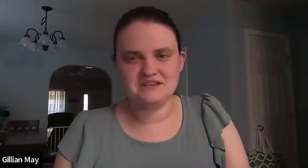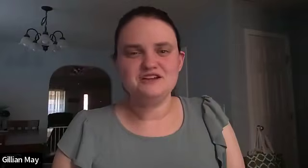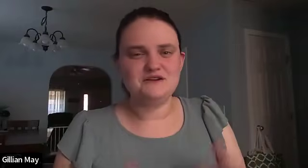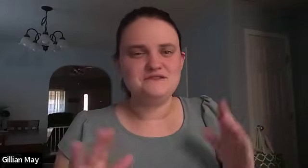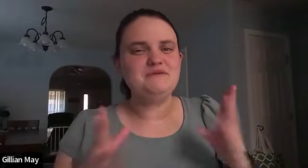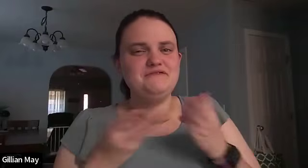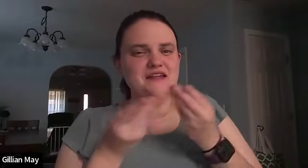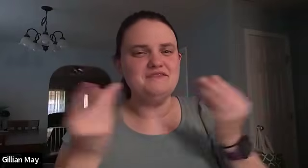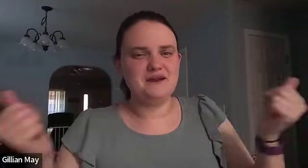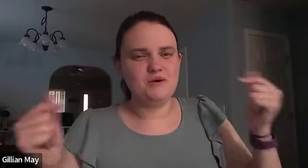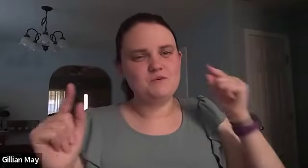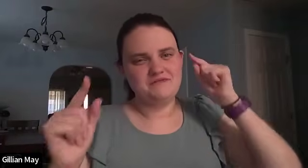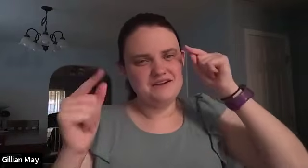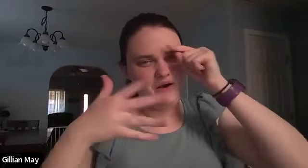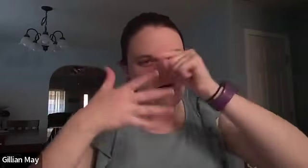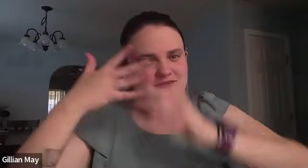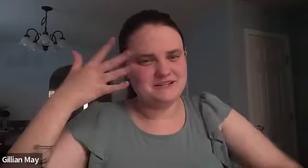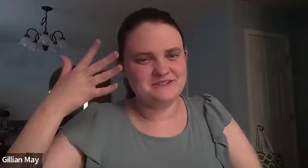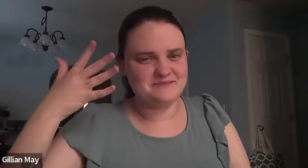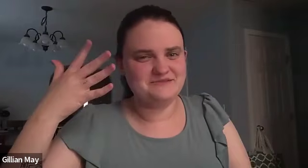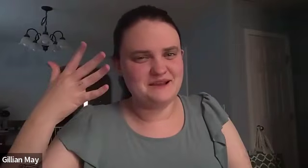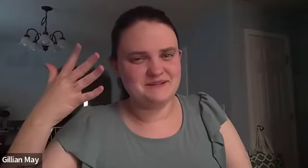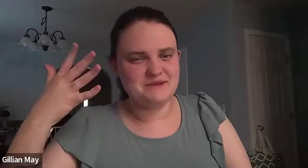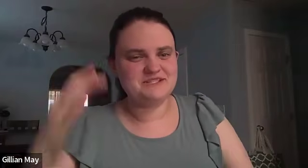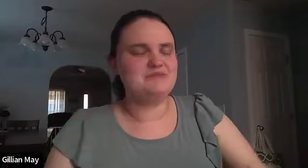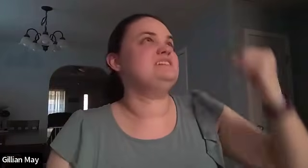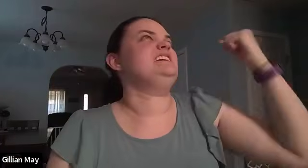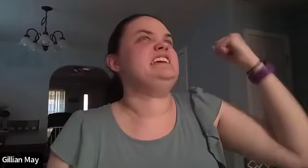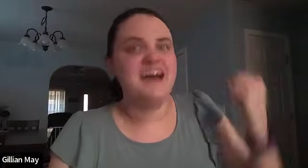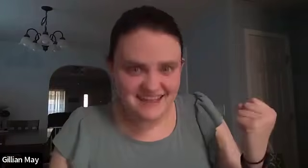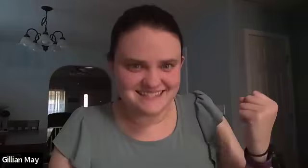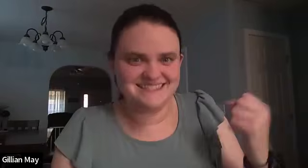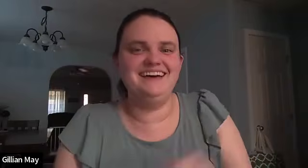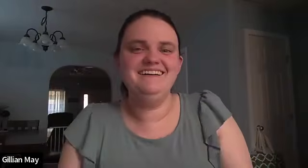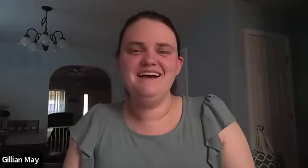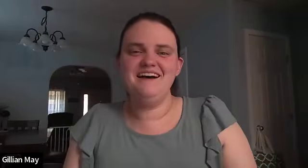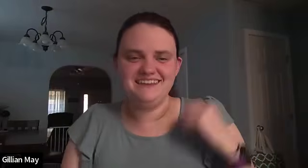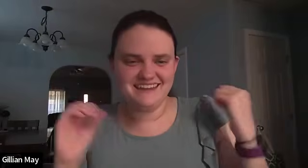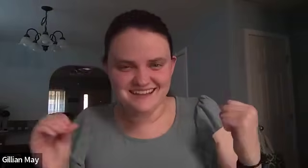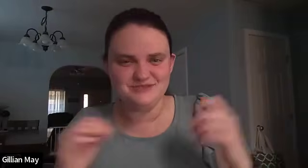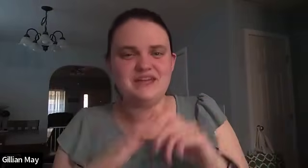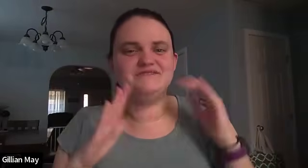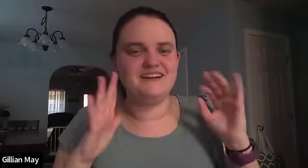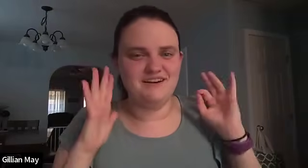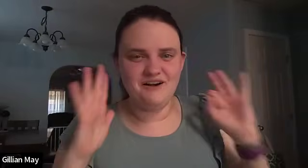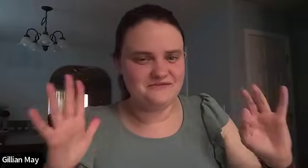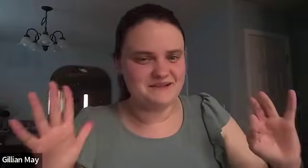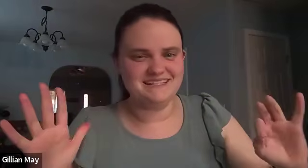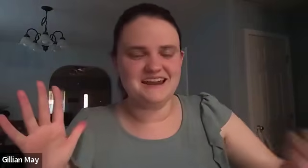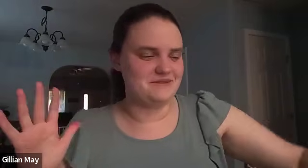ask? So I feel like we finally have hit a point where we've gotten all of our different types of family members, and I'm like, yes, yes, we have gotten all the family